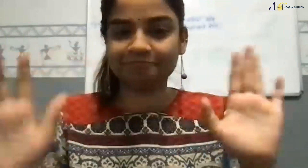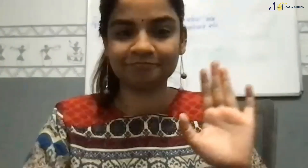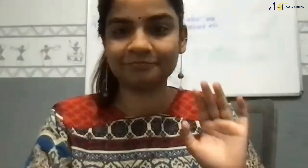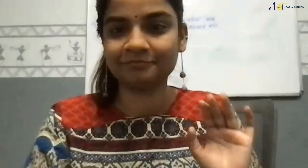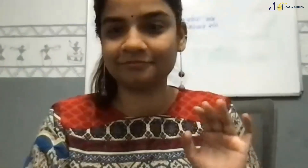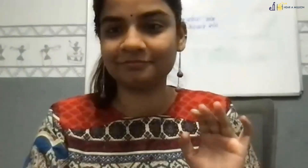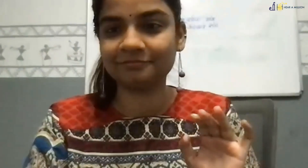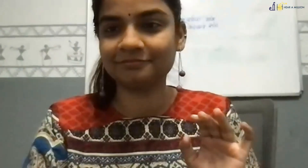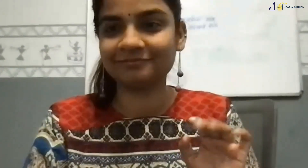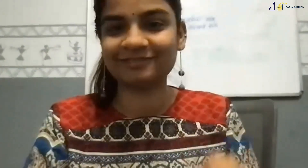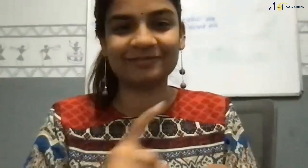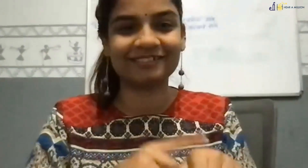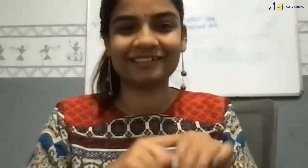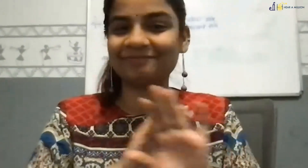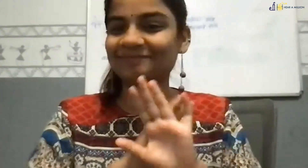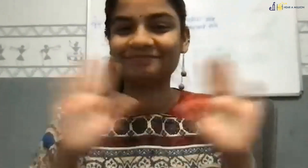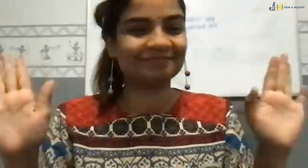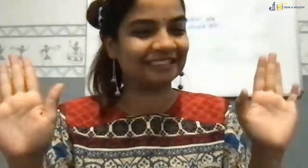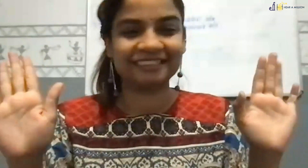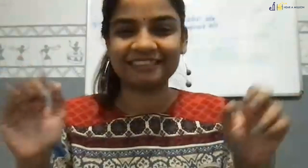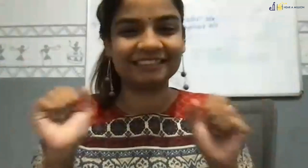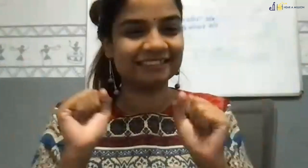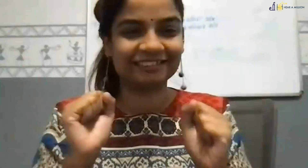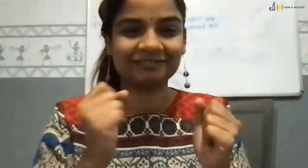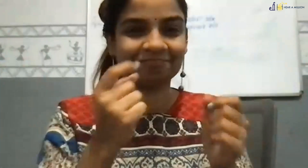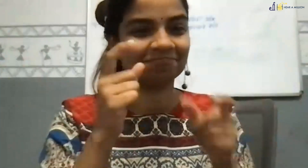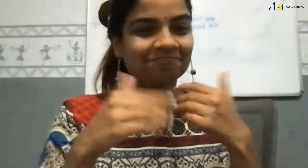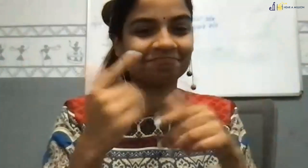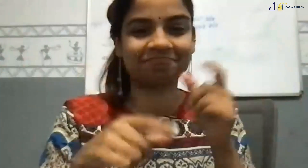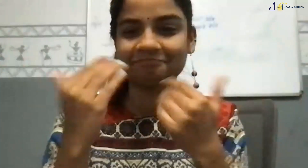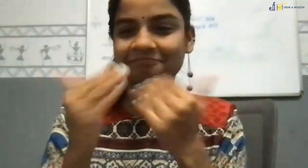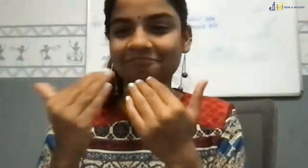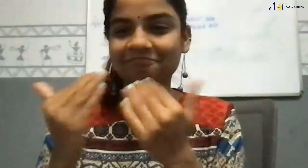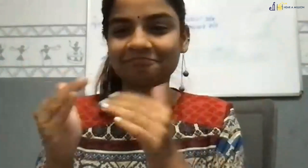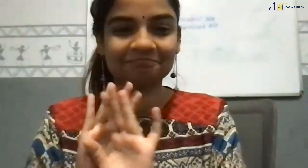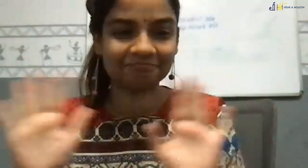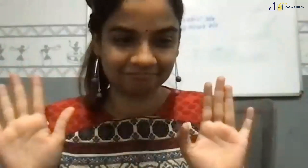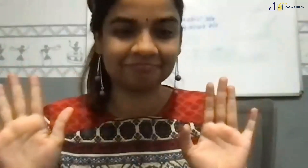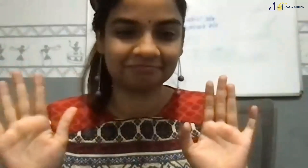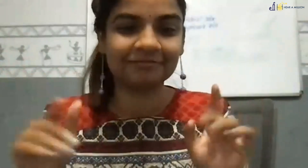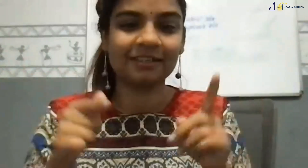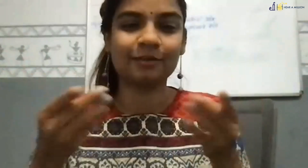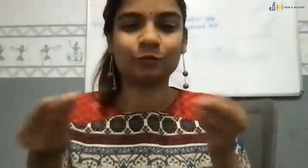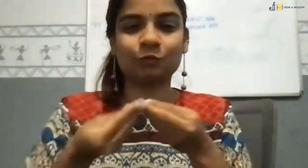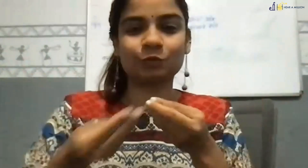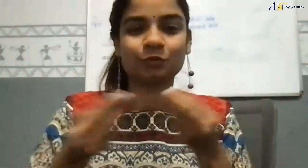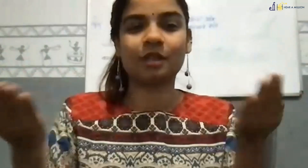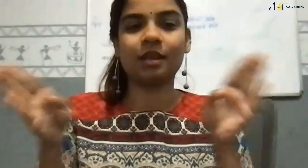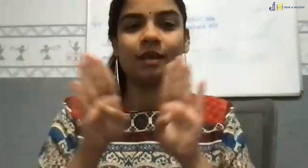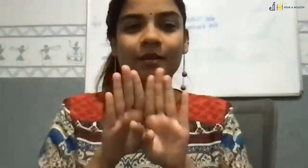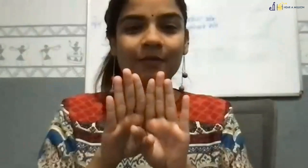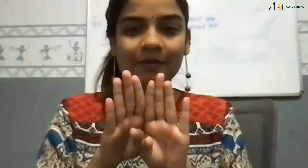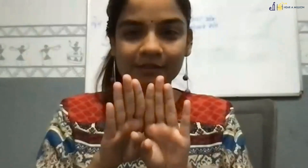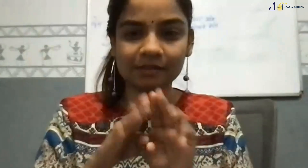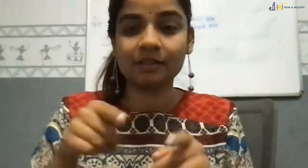So now we are running out of time and we won't be able to take more questions. So sorry. Uh,